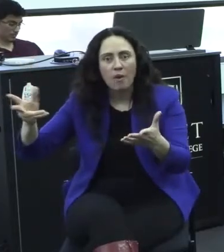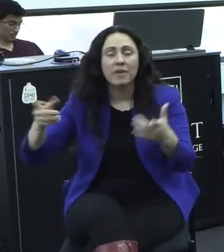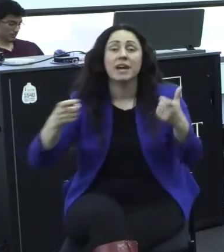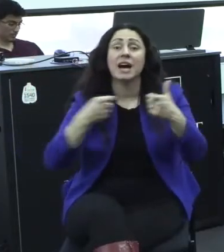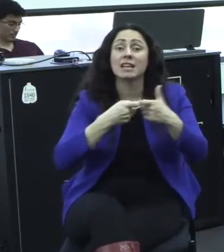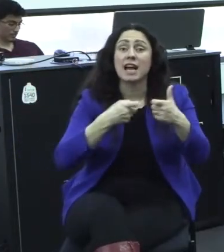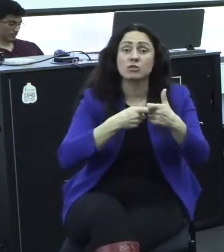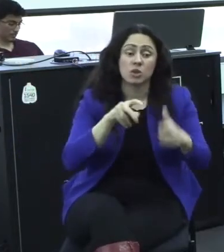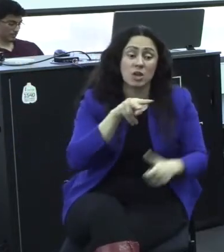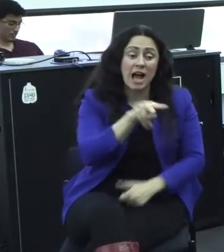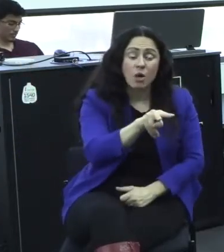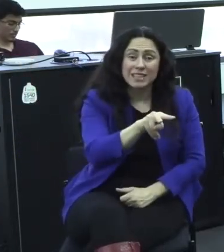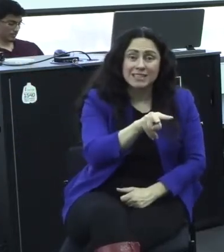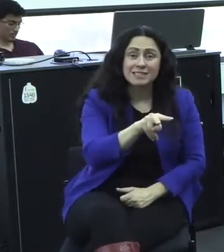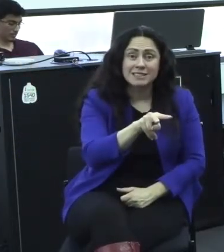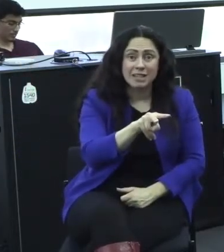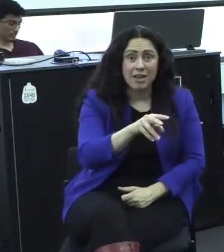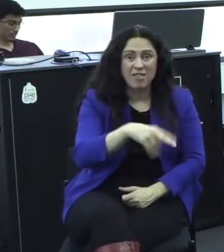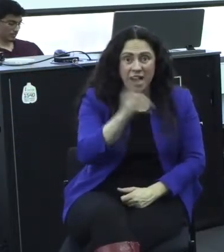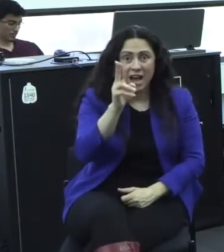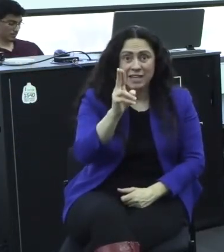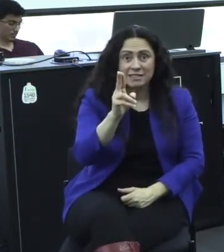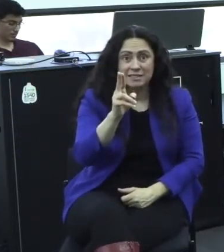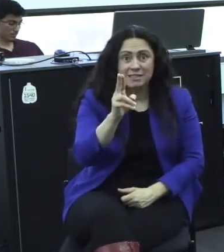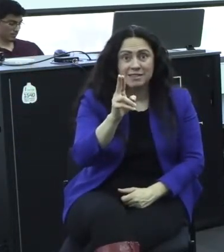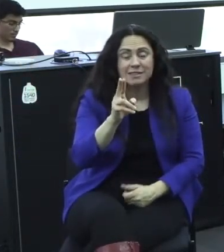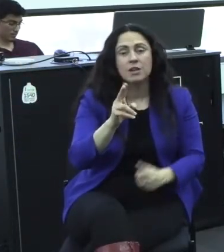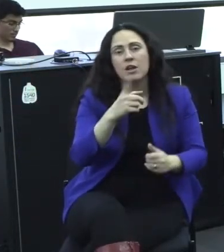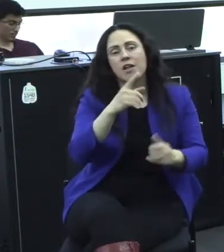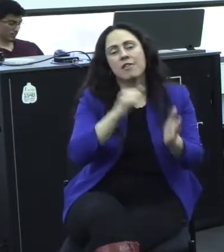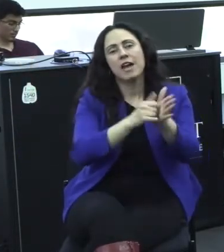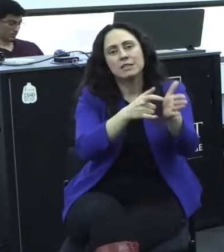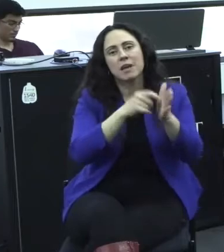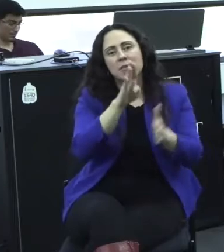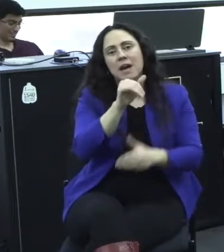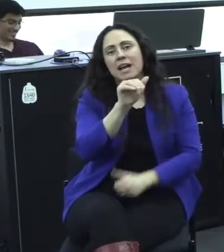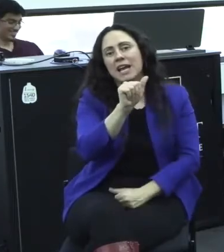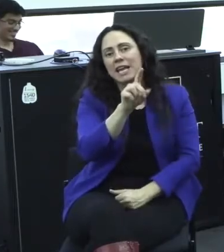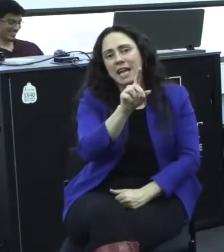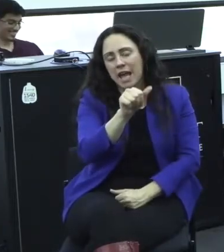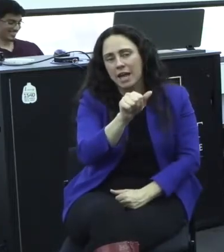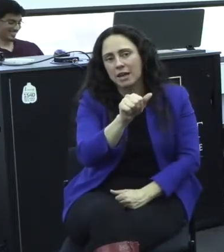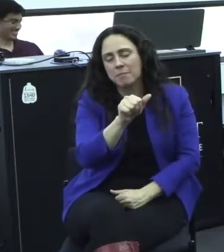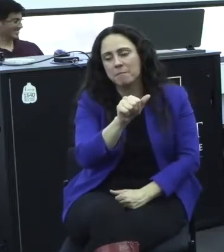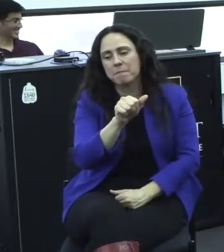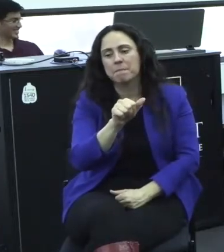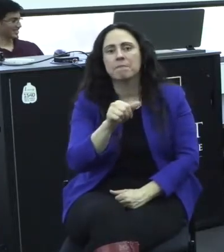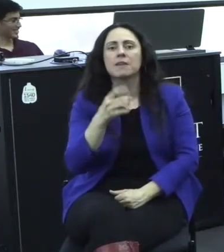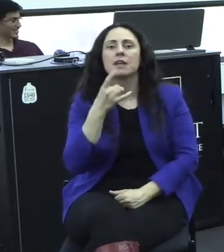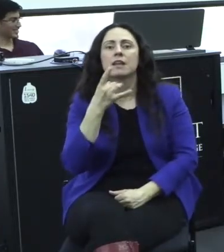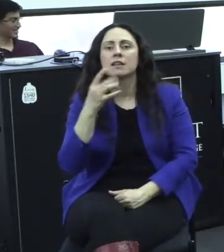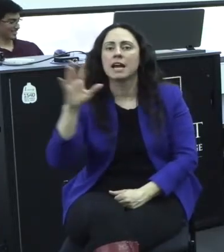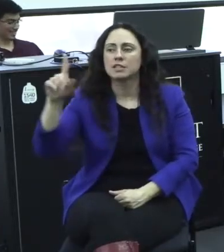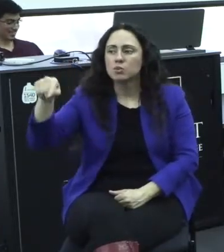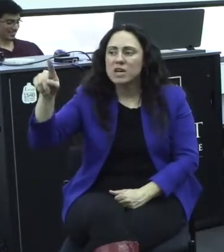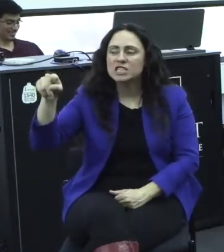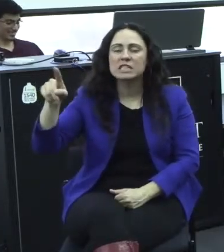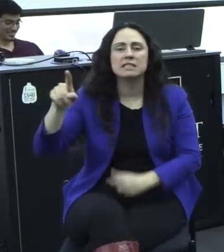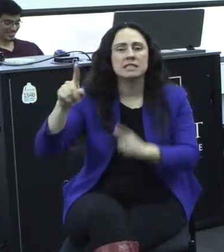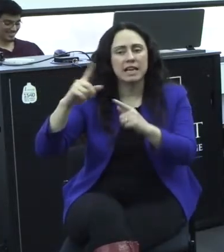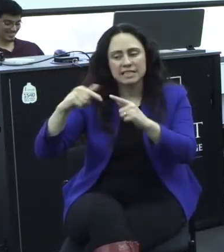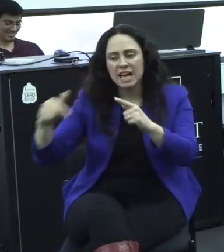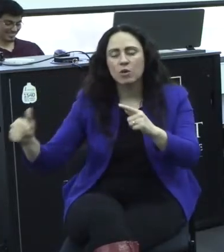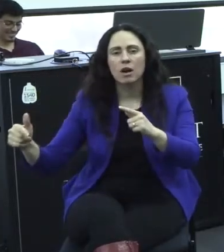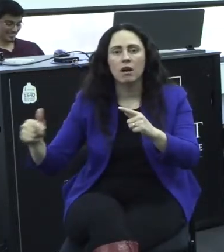Electrical outlets, the height of electrical outlets are mandated by ADA. Light switches, etc. Right? There's